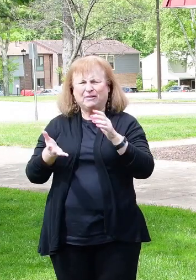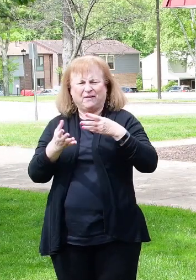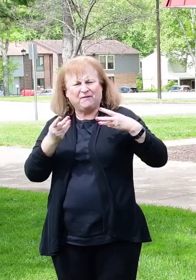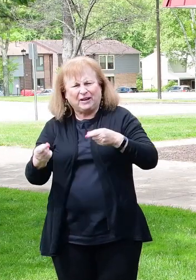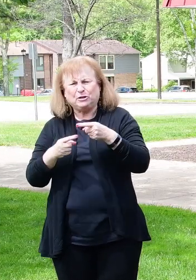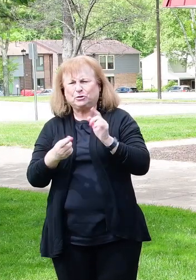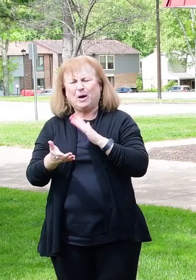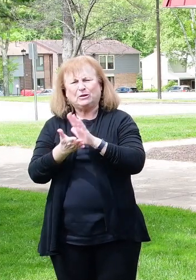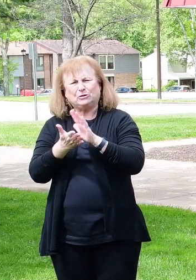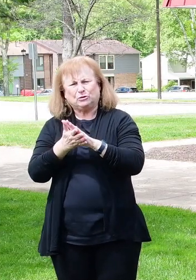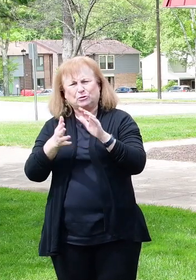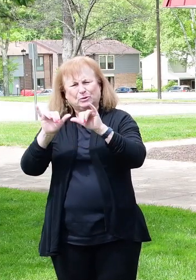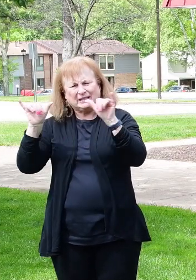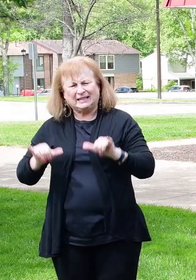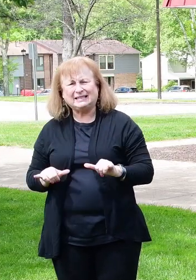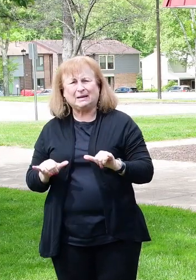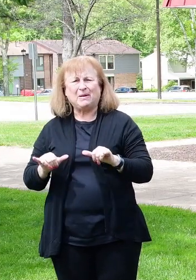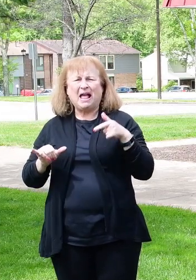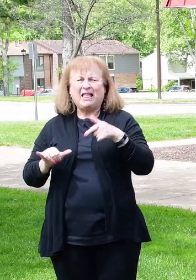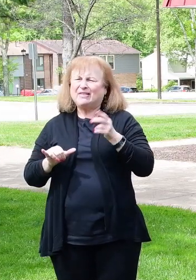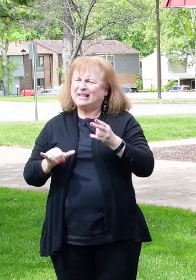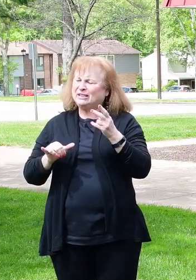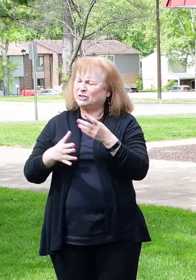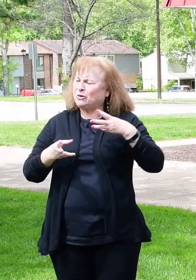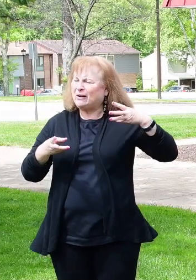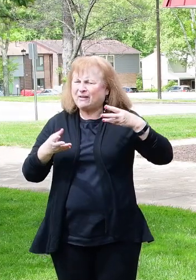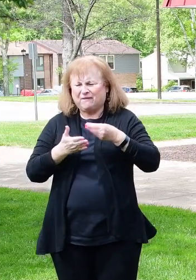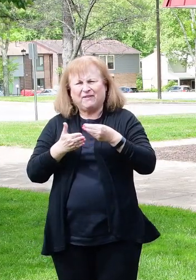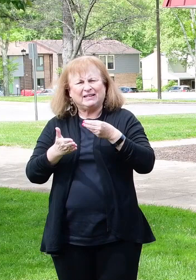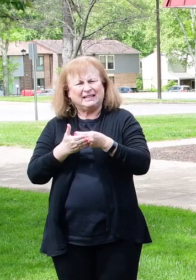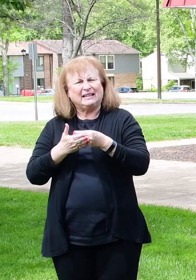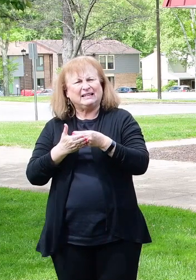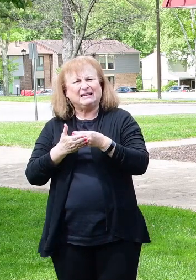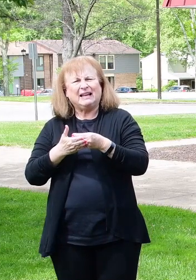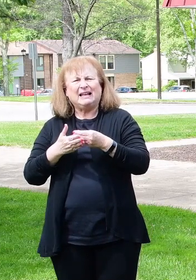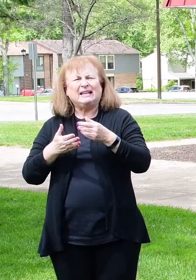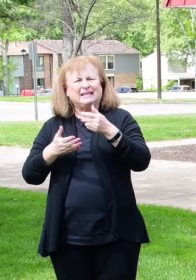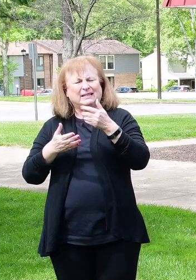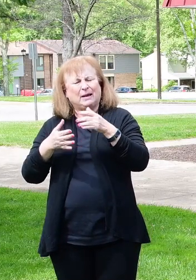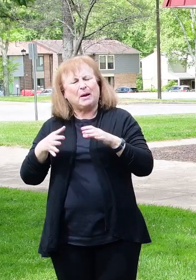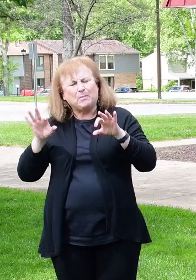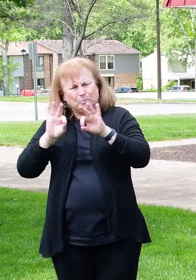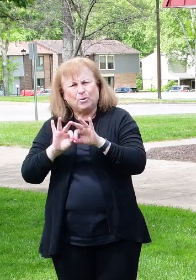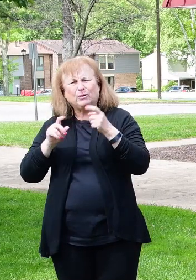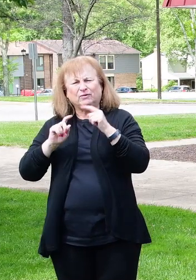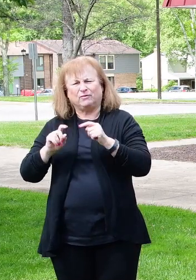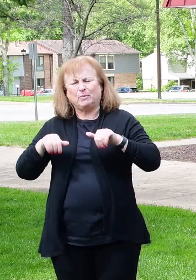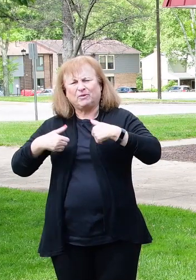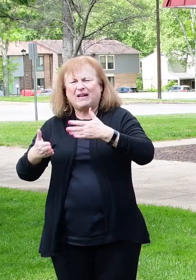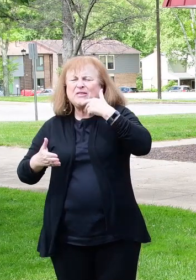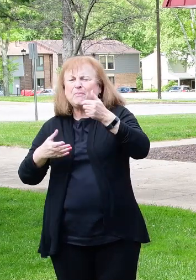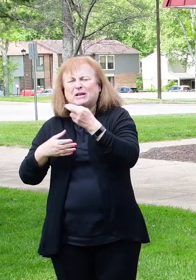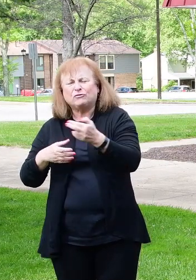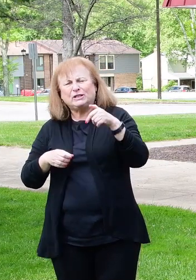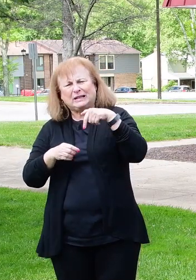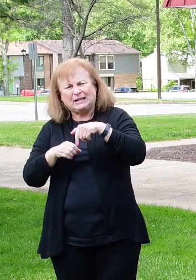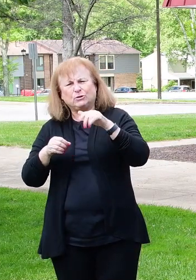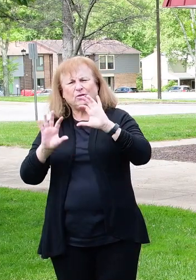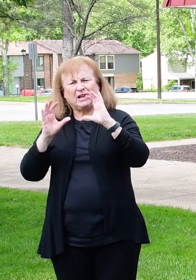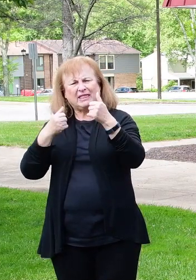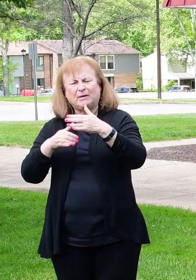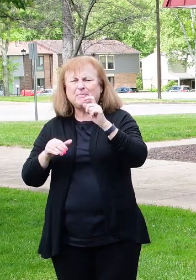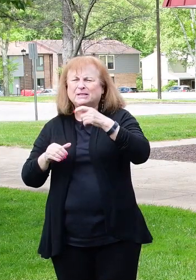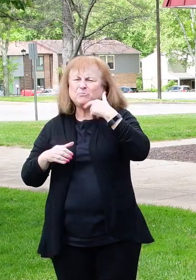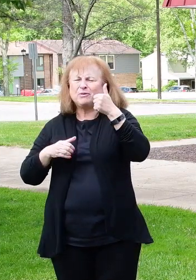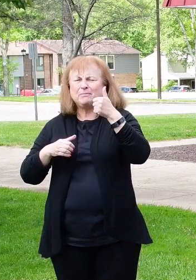system. And while this historic funding is integral to providing the best resources in the classroom, we know that we must provide